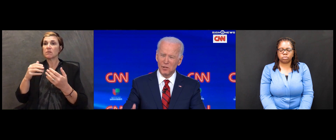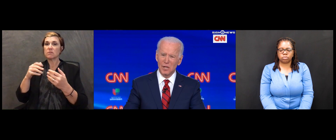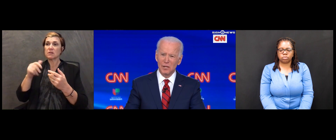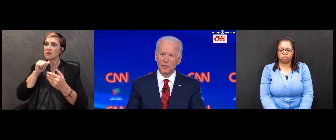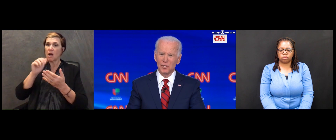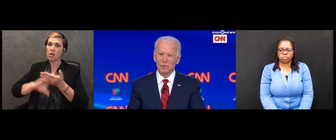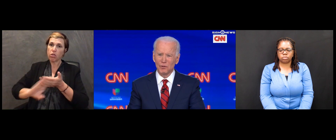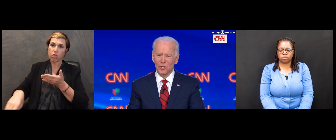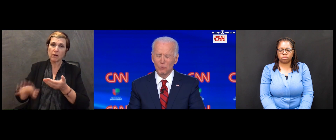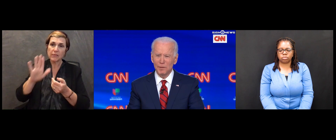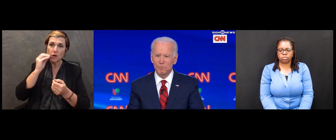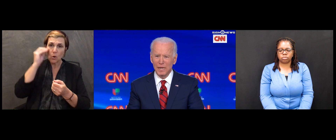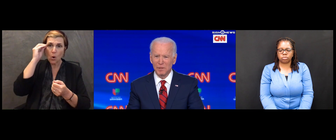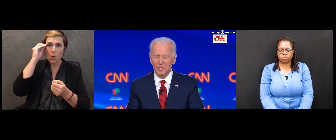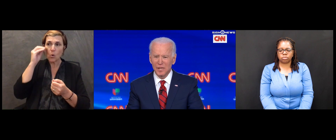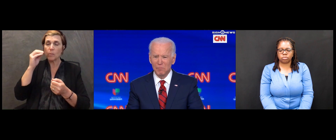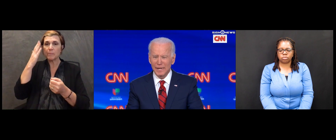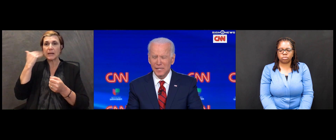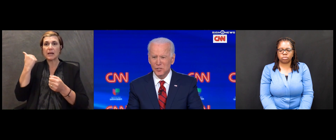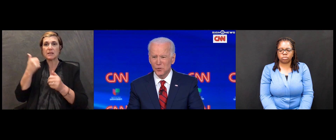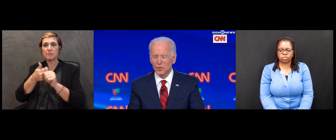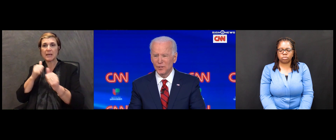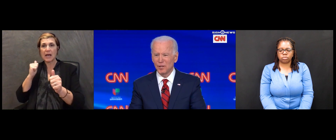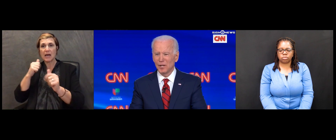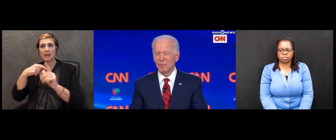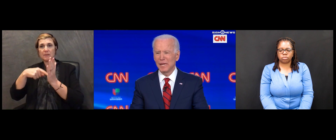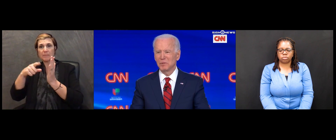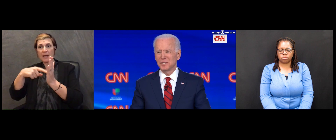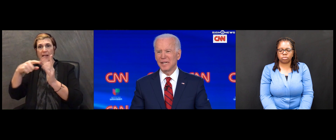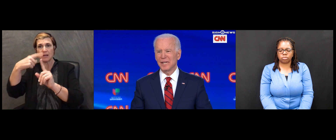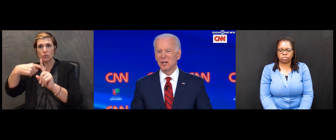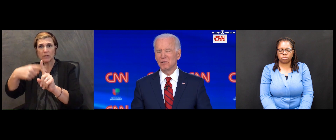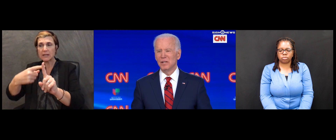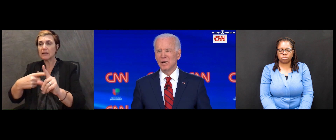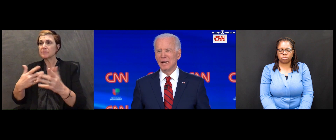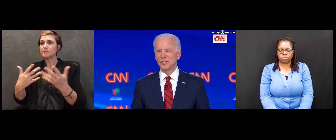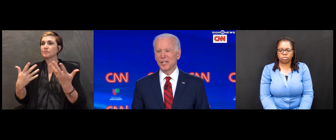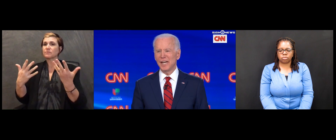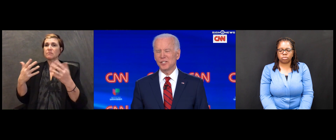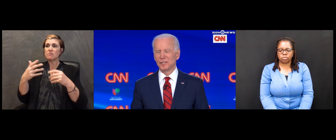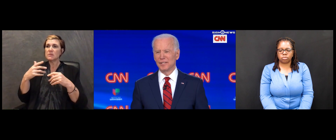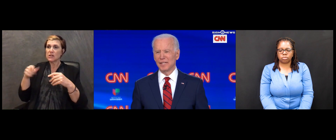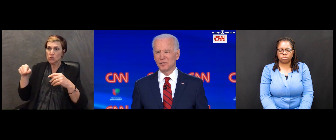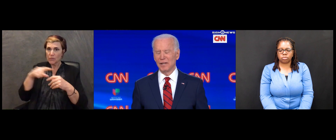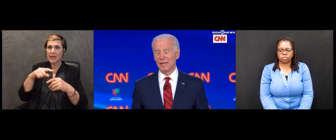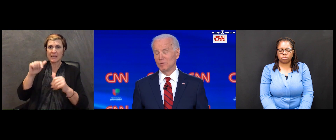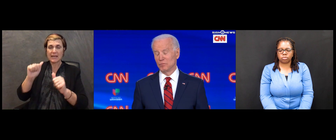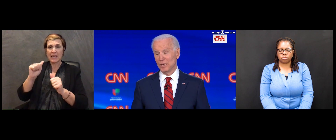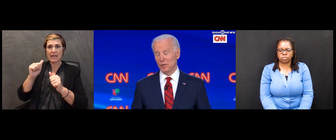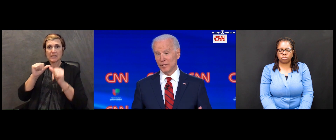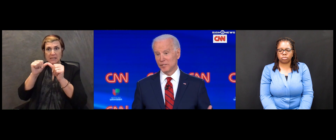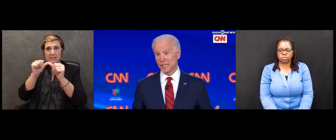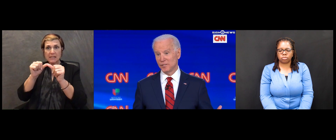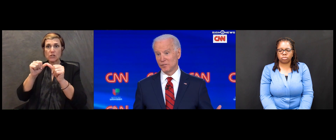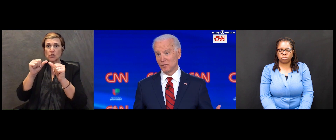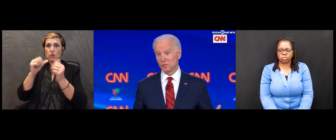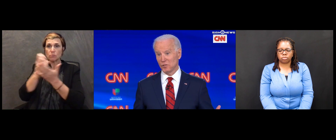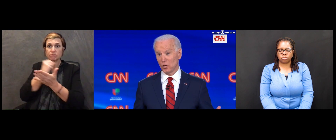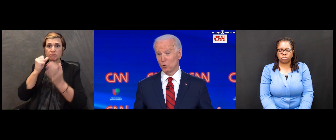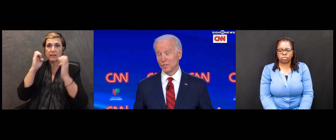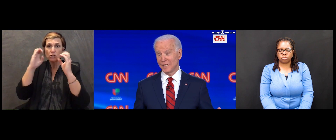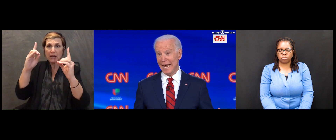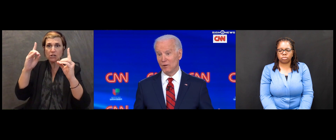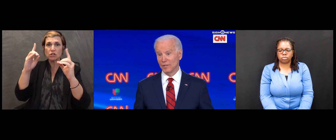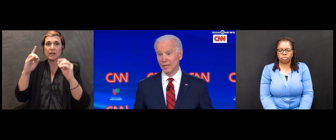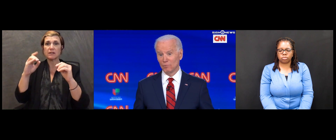miss their rent payments, making sure that they're going to be able to take care of education, that and by the way, the education institutions